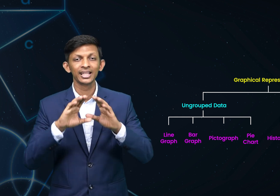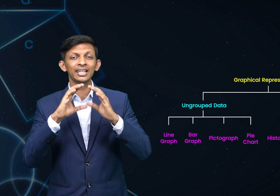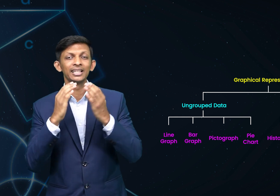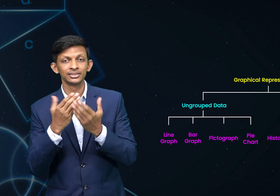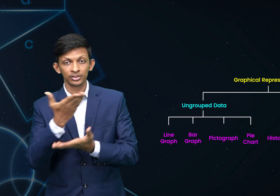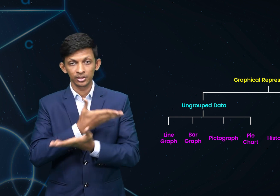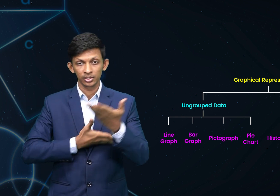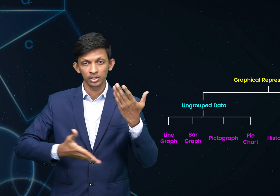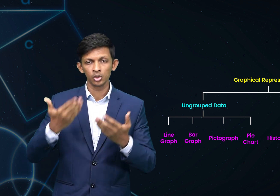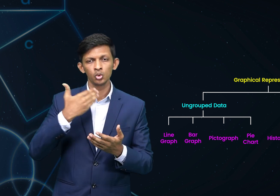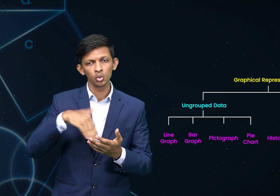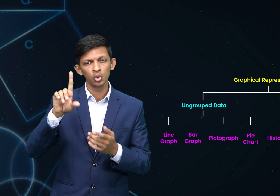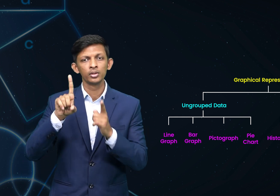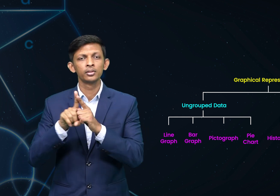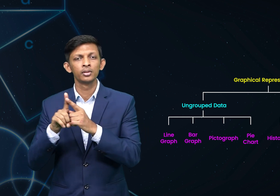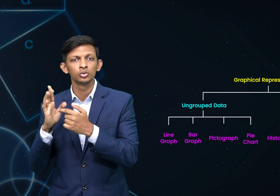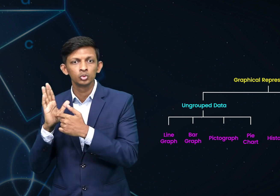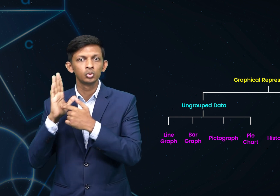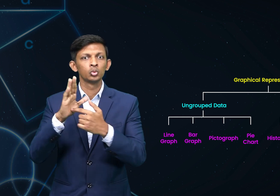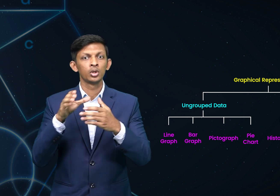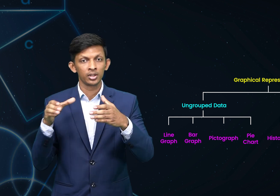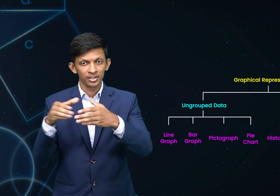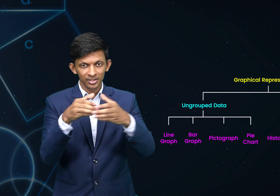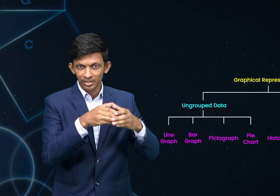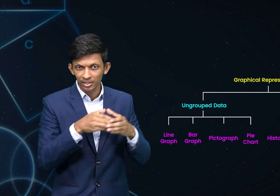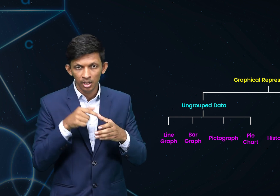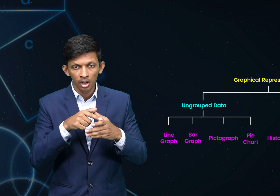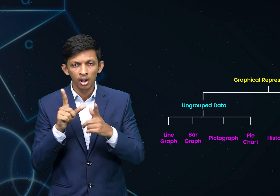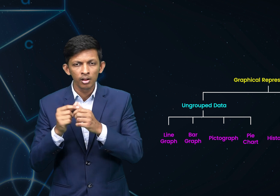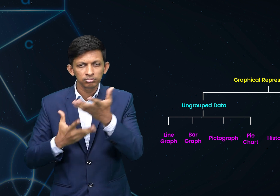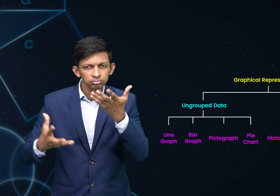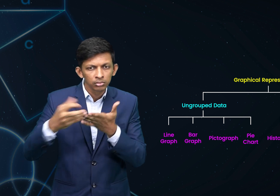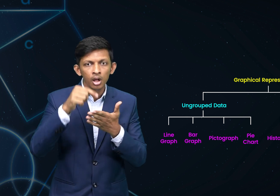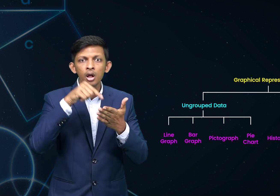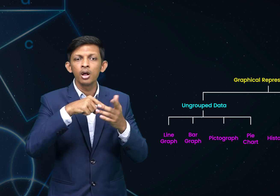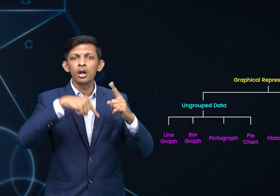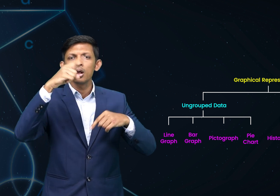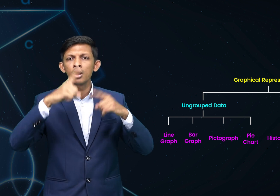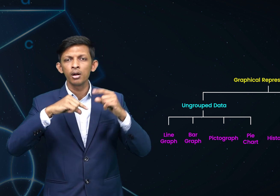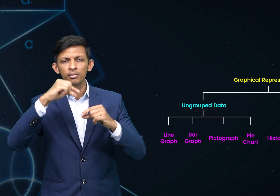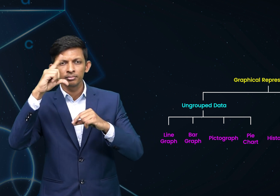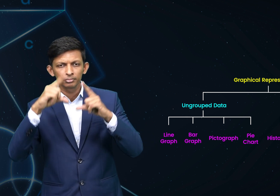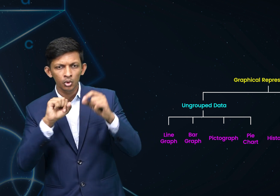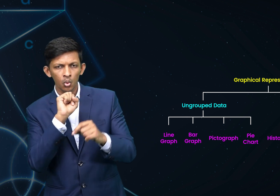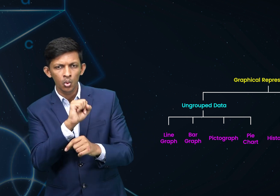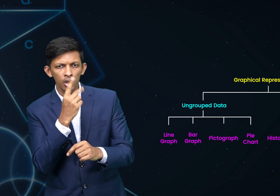In this class, we are going to represent the grouped data frequency by histogram and frequency polygon only.